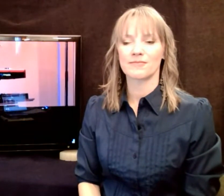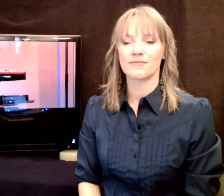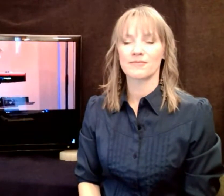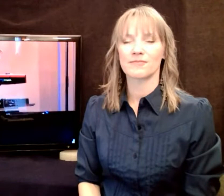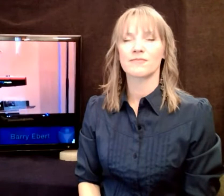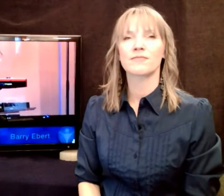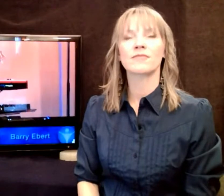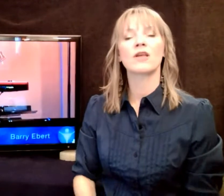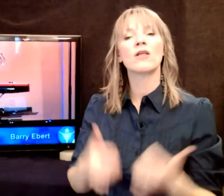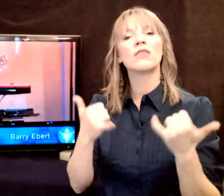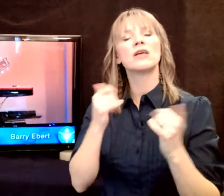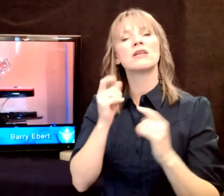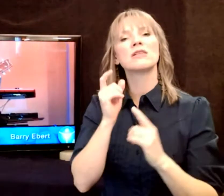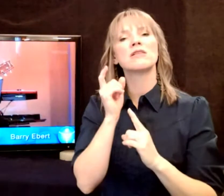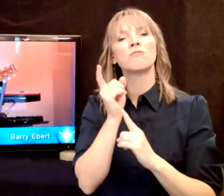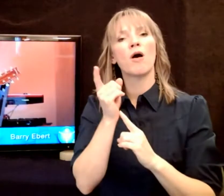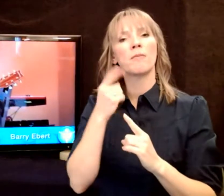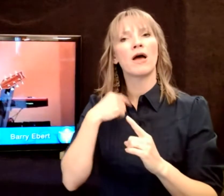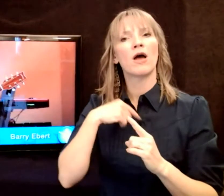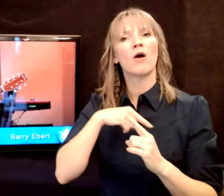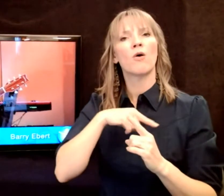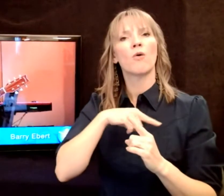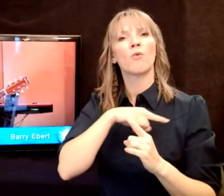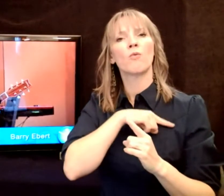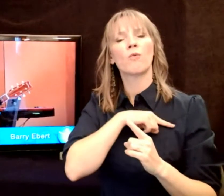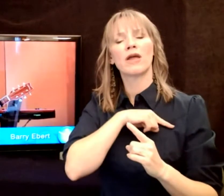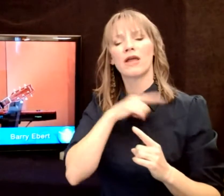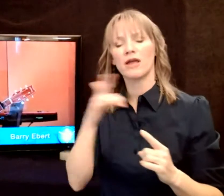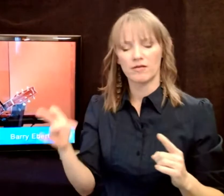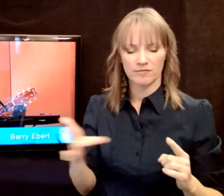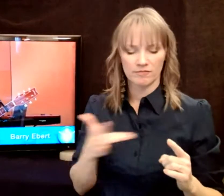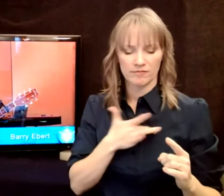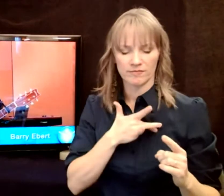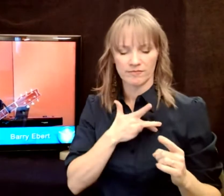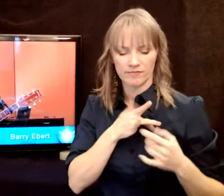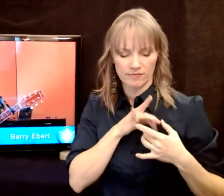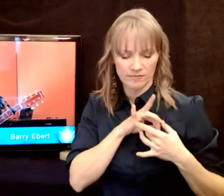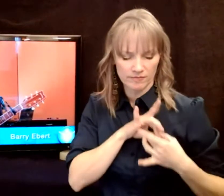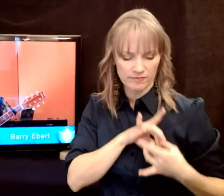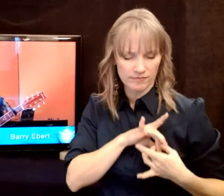So in this moment, we fall into our hearts.